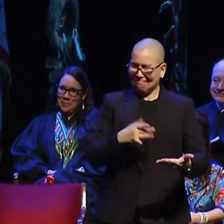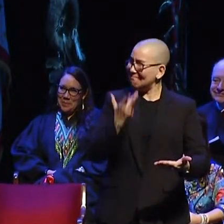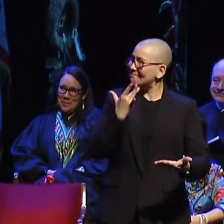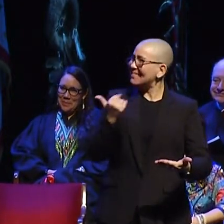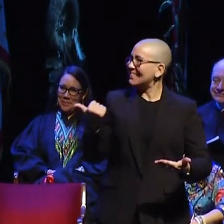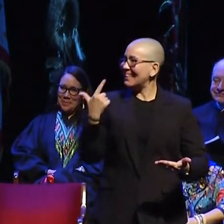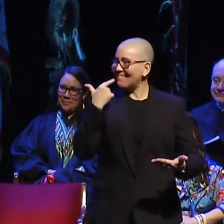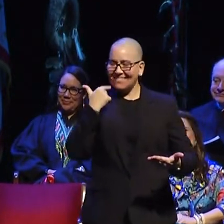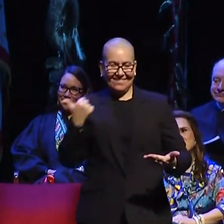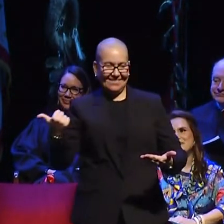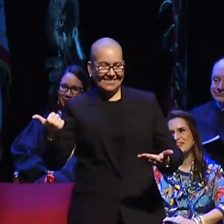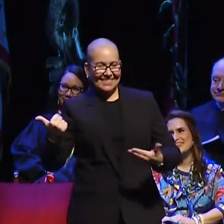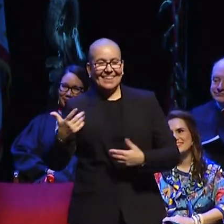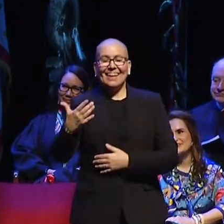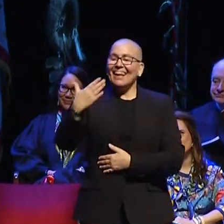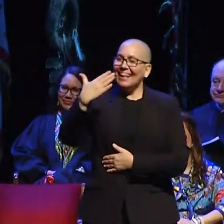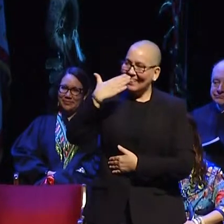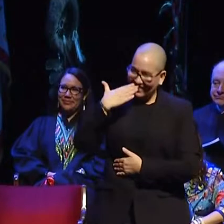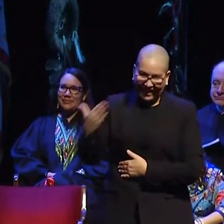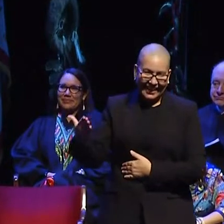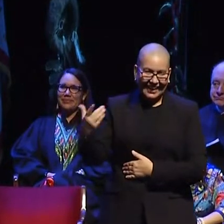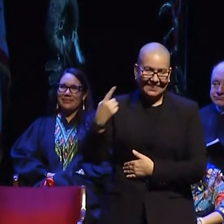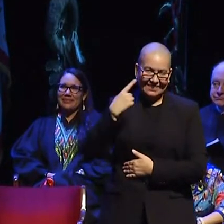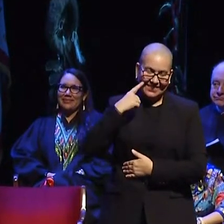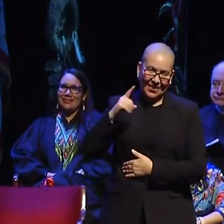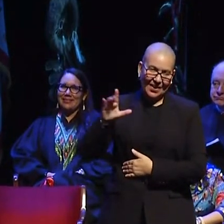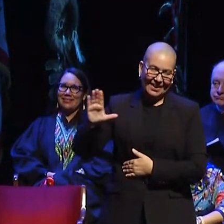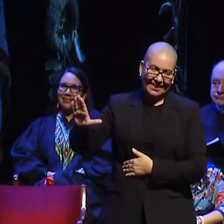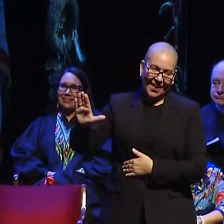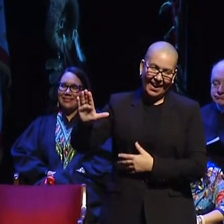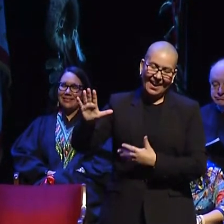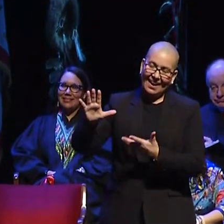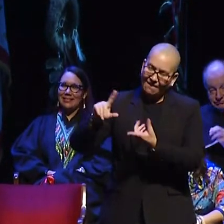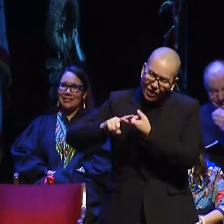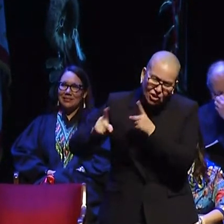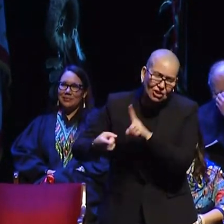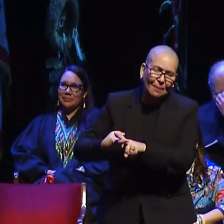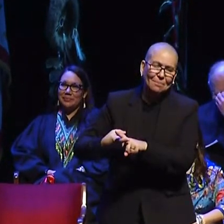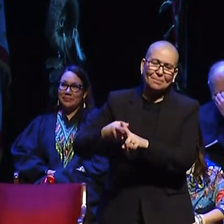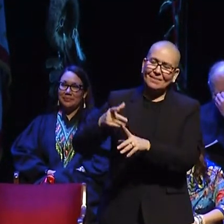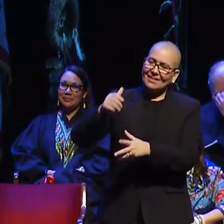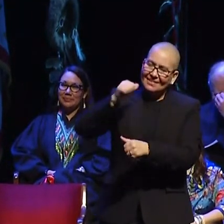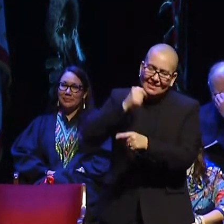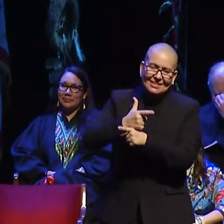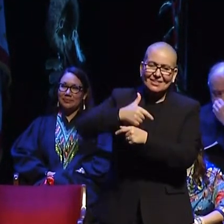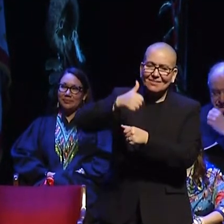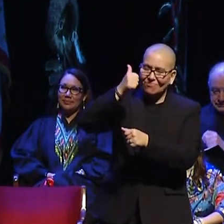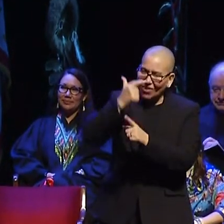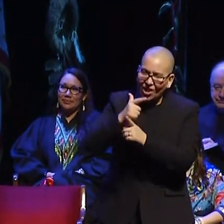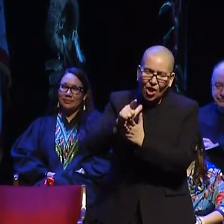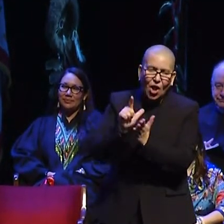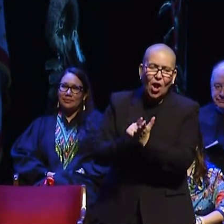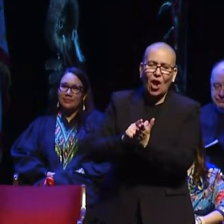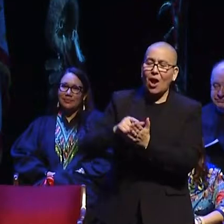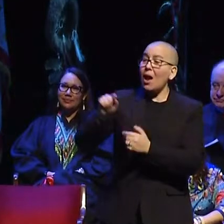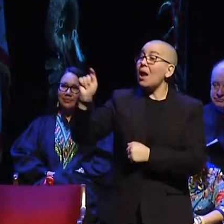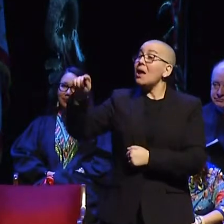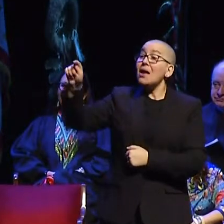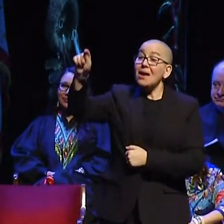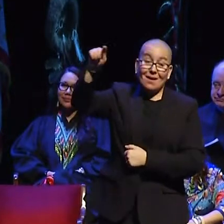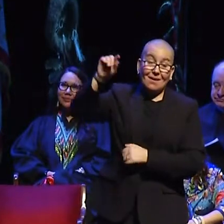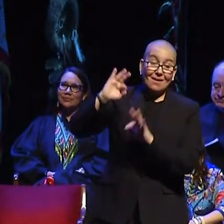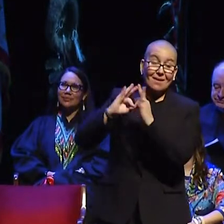Gwen, thank you for sharing your incredible family. Val and Lynn, your sisters and my brother-in-laws, I cannot tell you, and I don't know how they go through it.